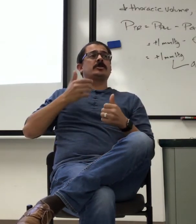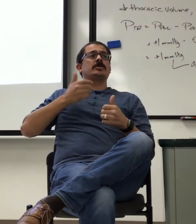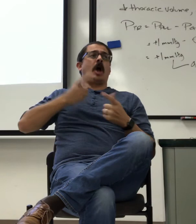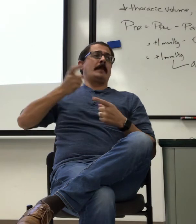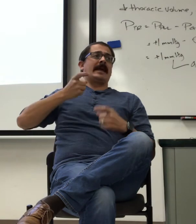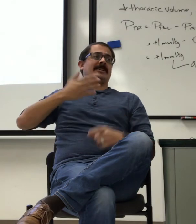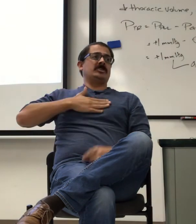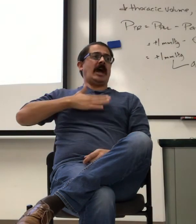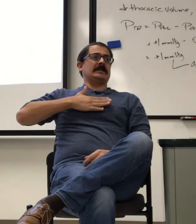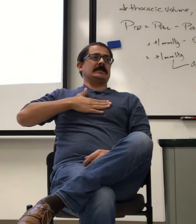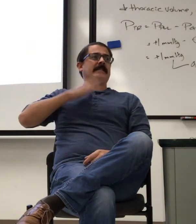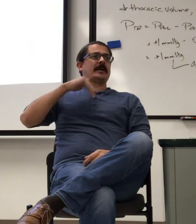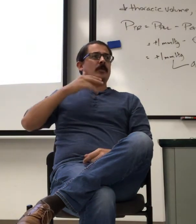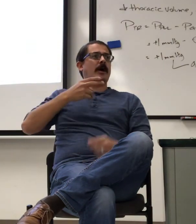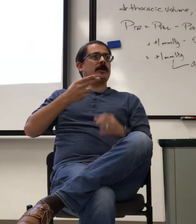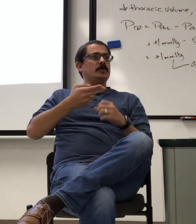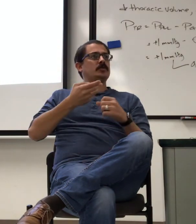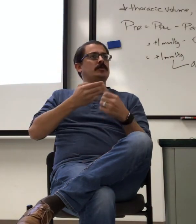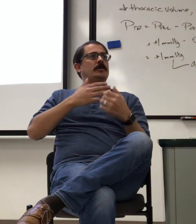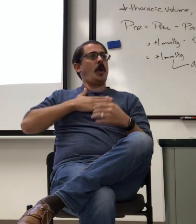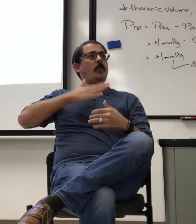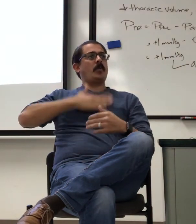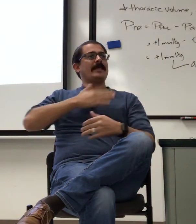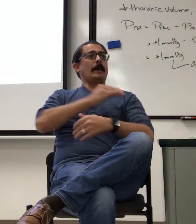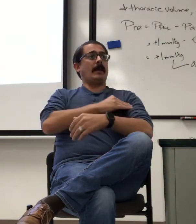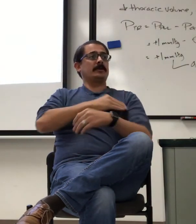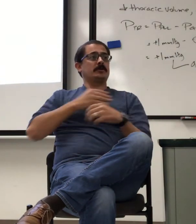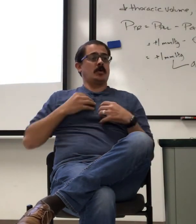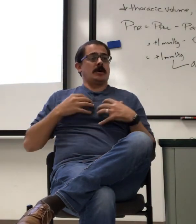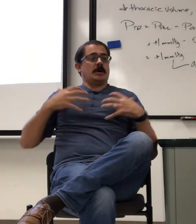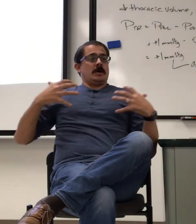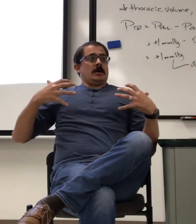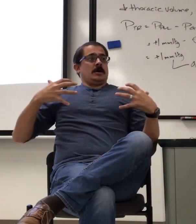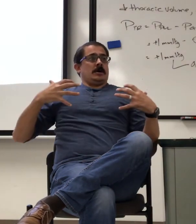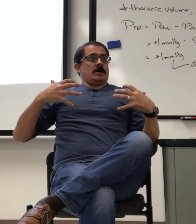Chest. That's why you recruit your breathing muscles, to expand the chest.